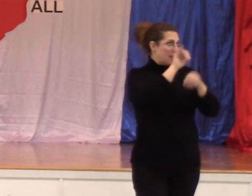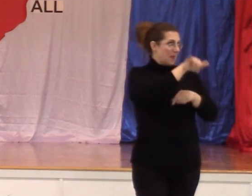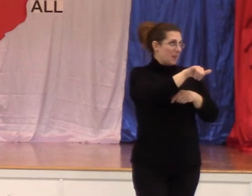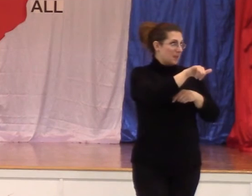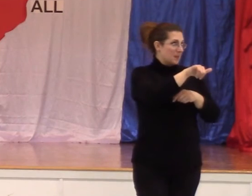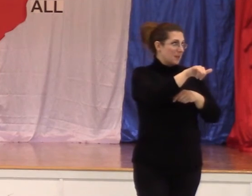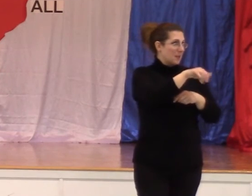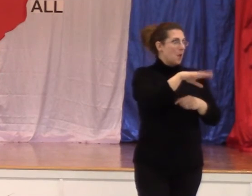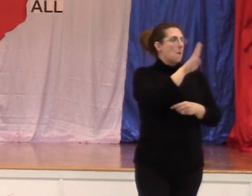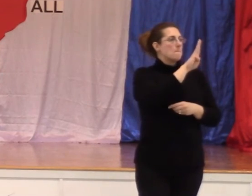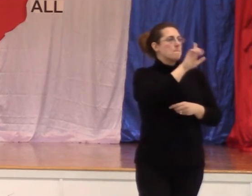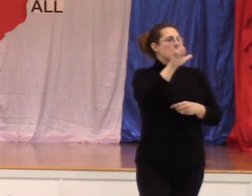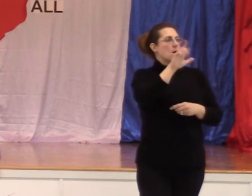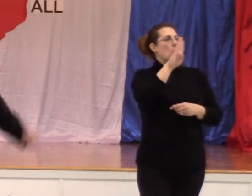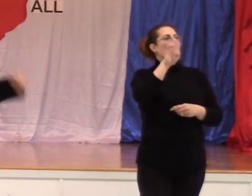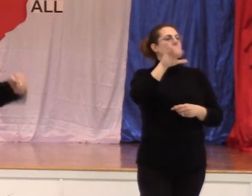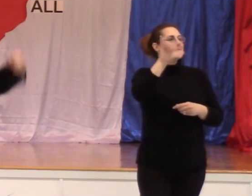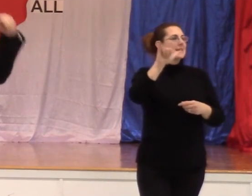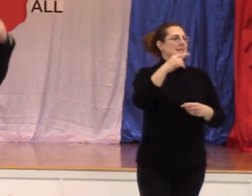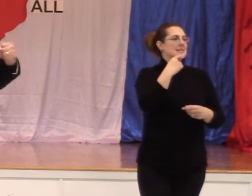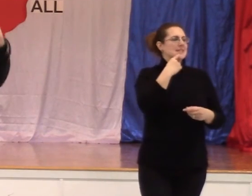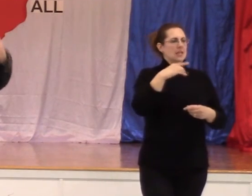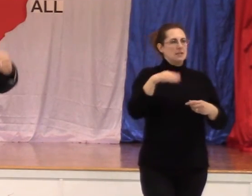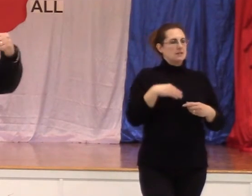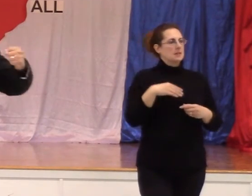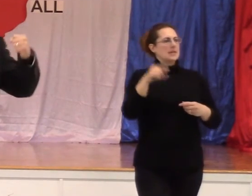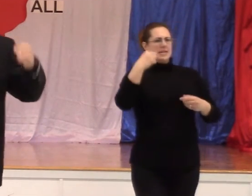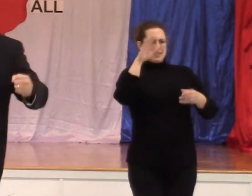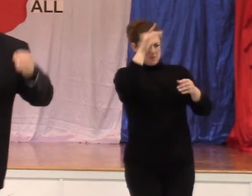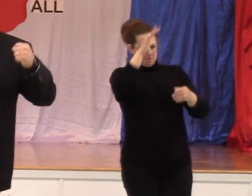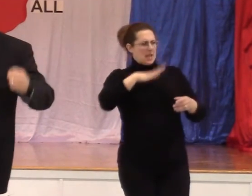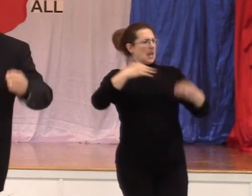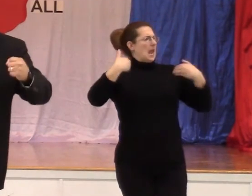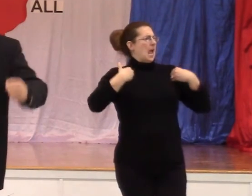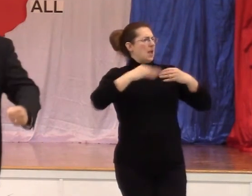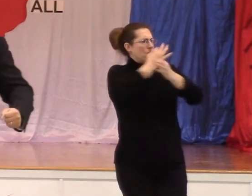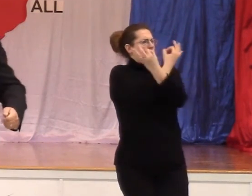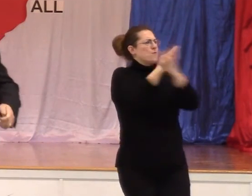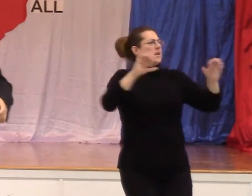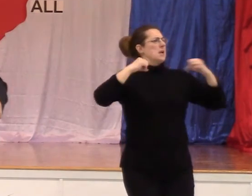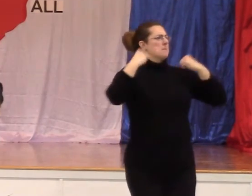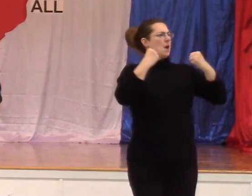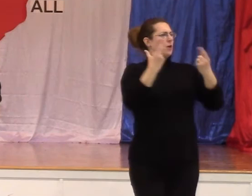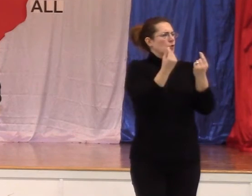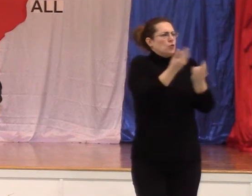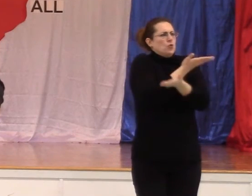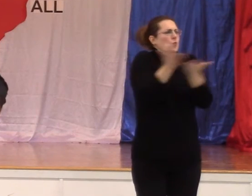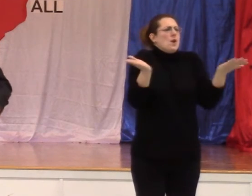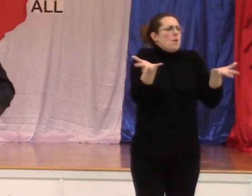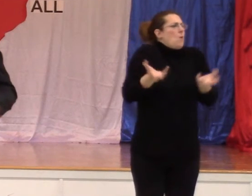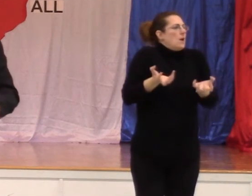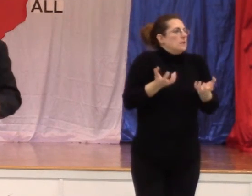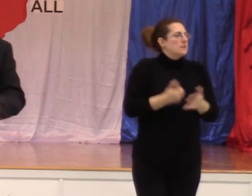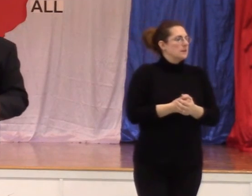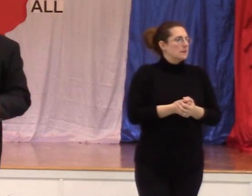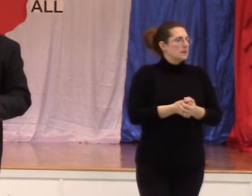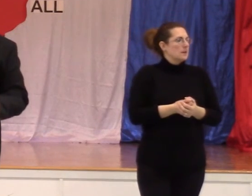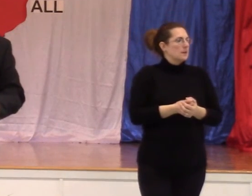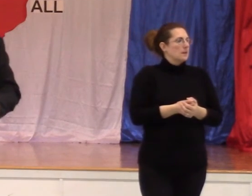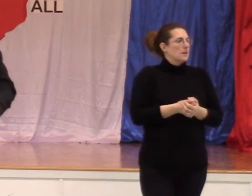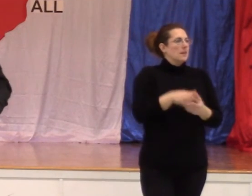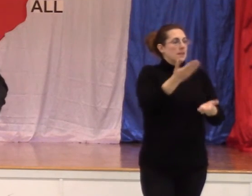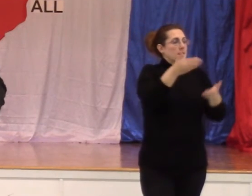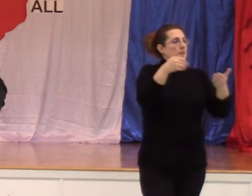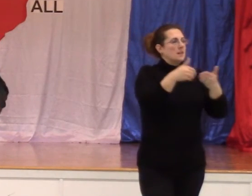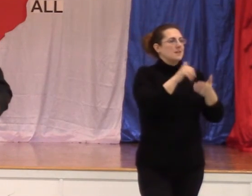I mean, Pelagianism was, of course, saying that man has all the free power in the world. He can do whatever he wants. There's enough verses in